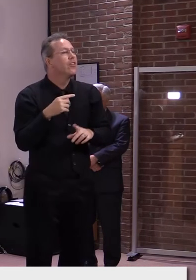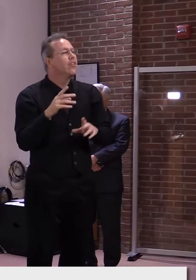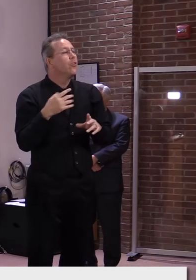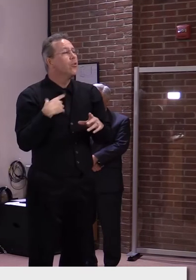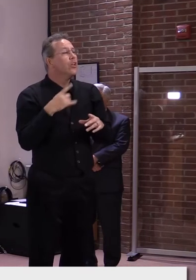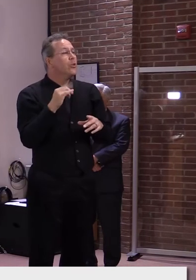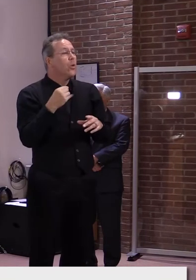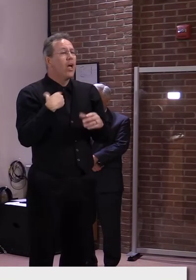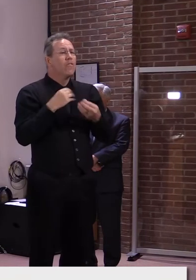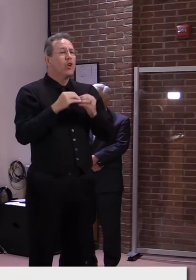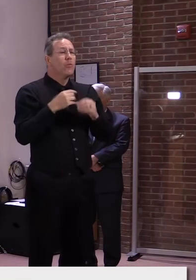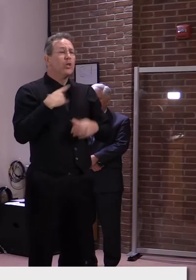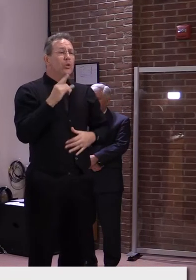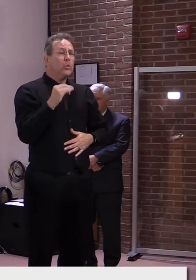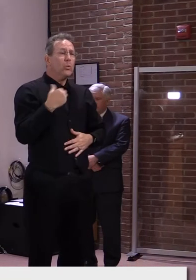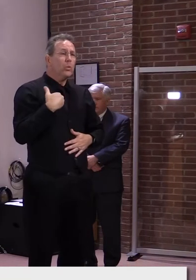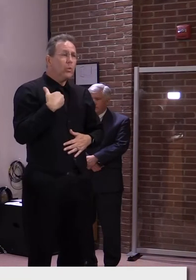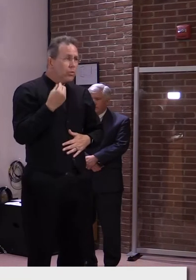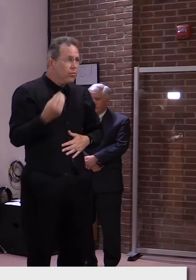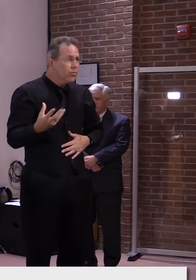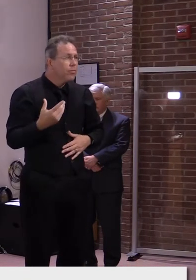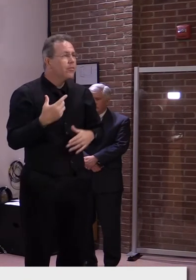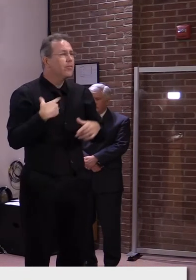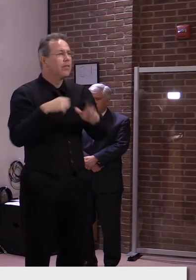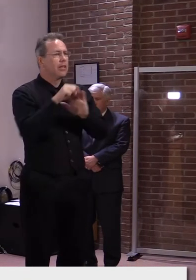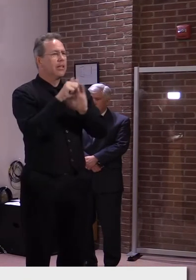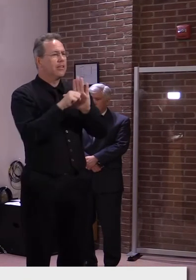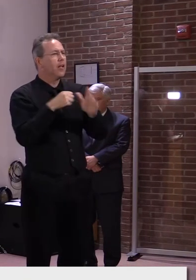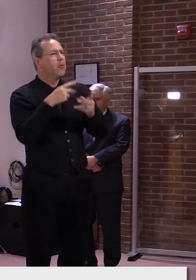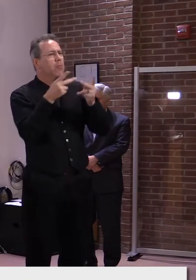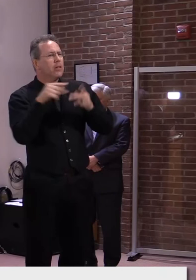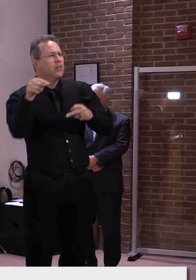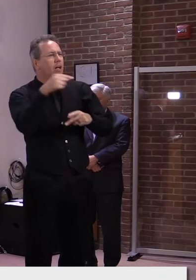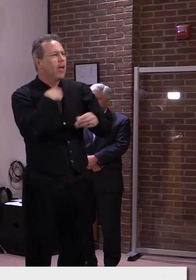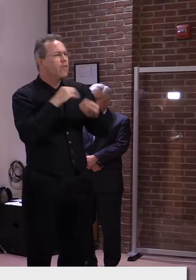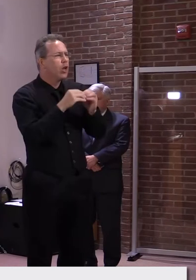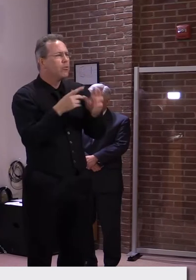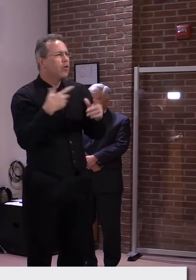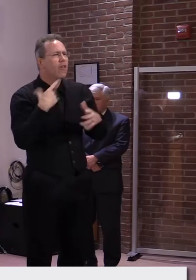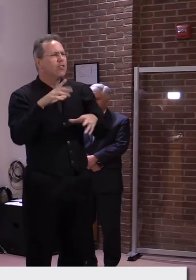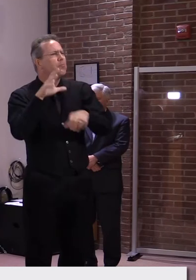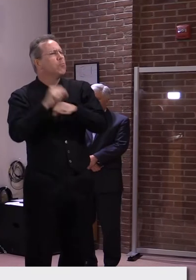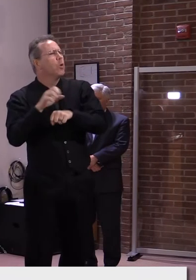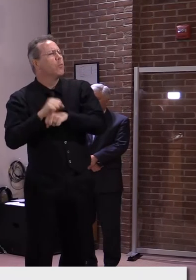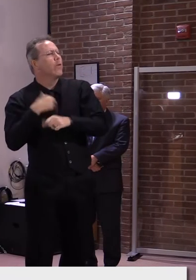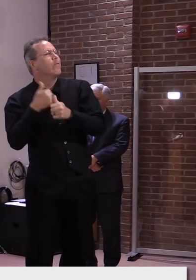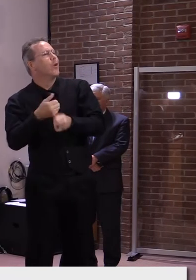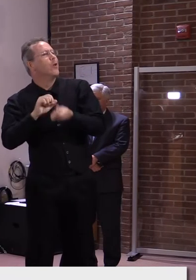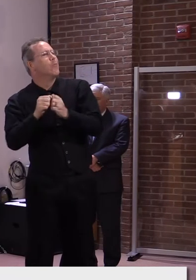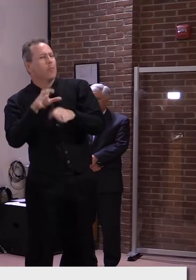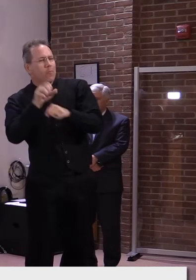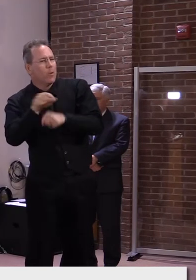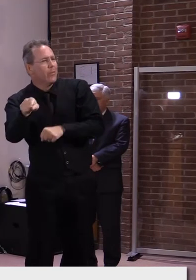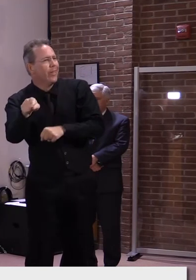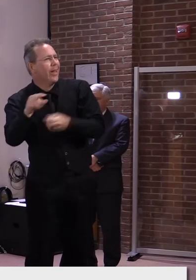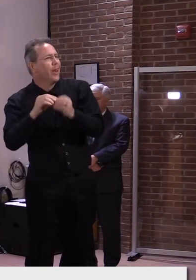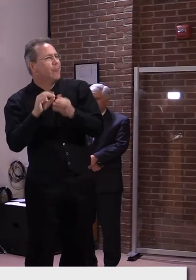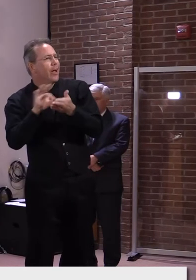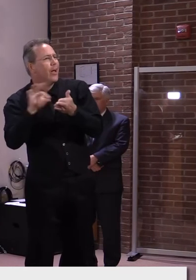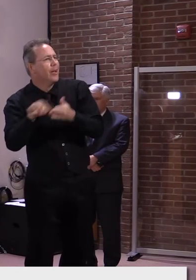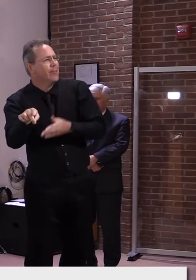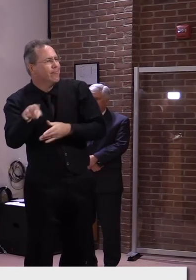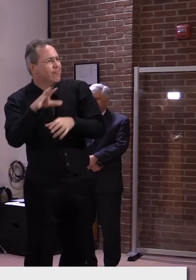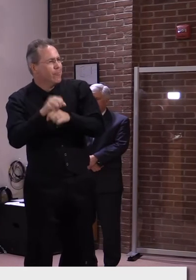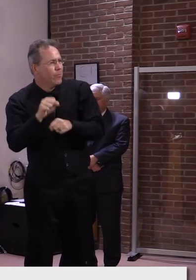obviously, because they sign up and we have walk-in clinics, so we keep track of all the ones that we are overseeing. But